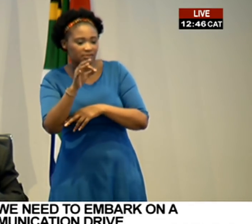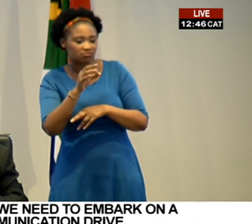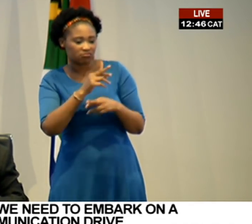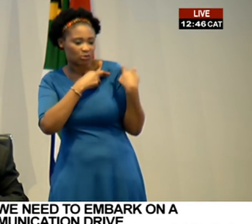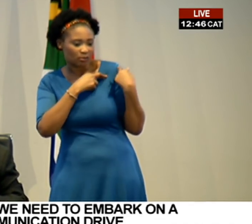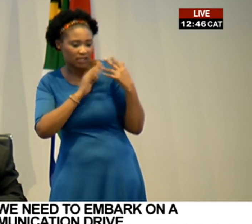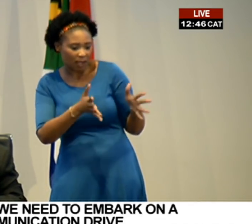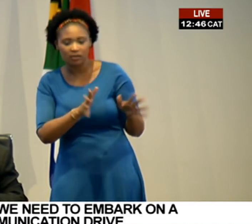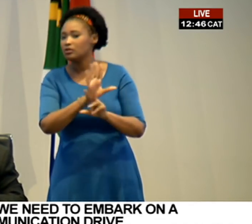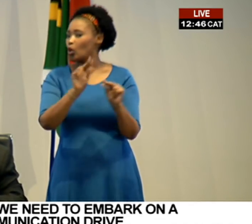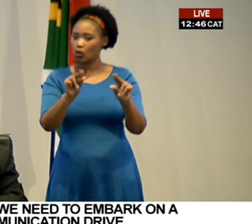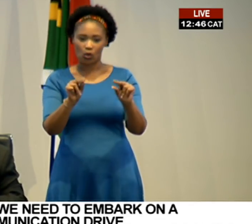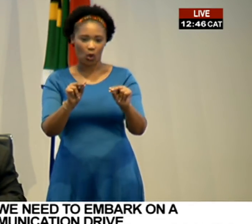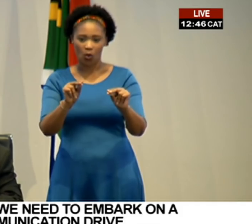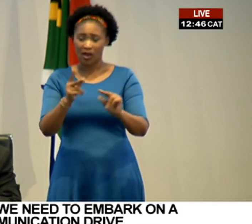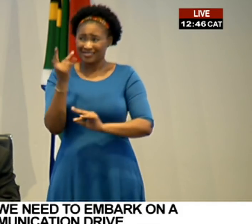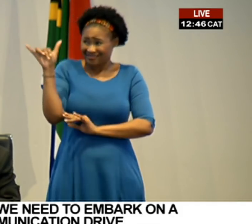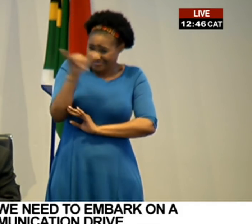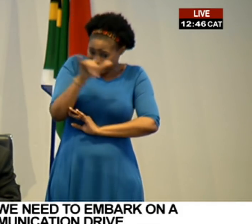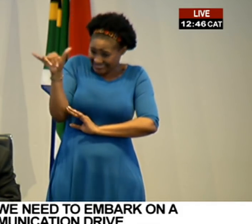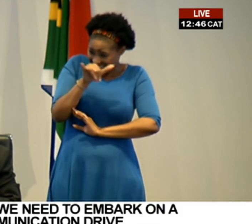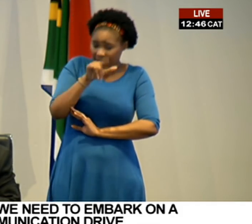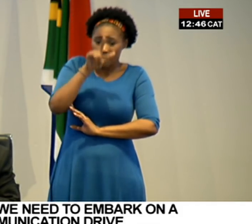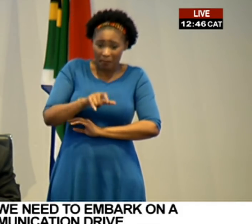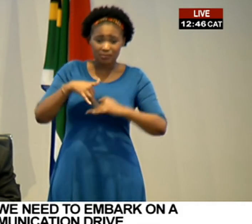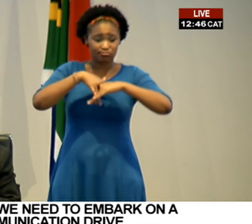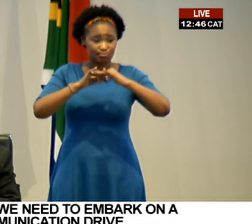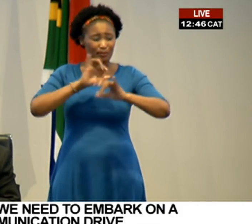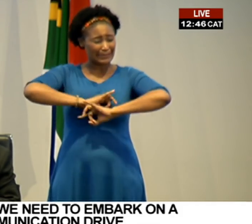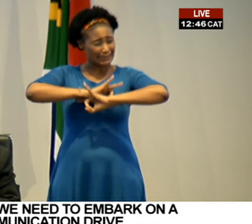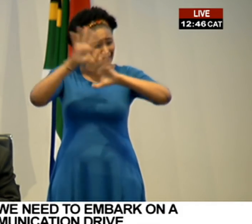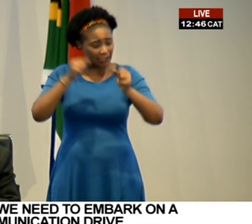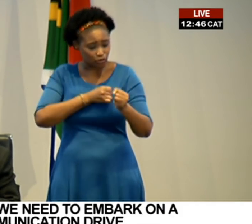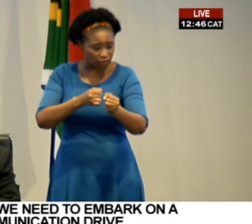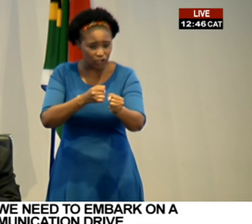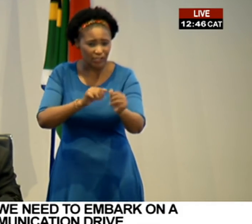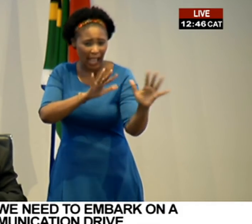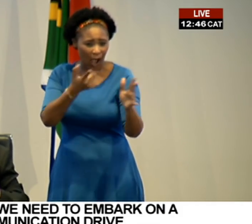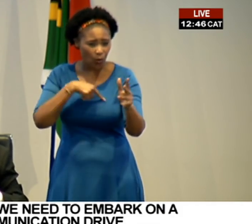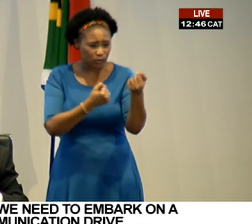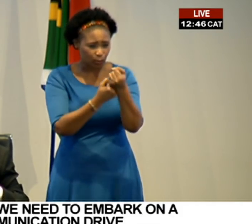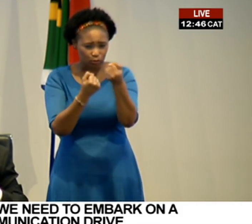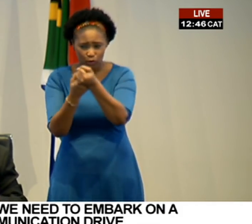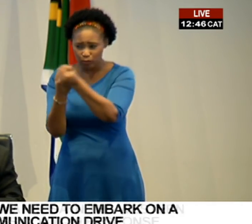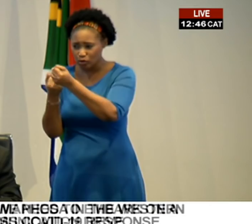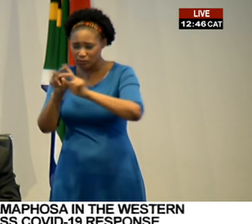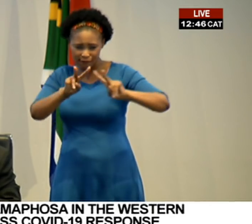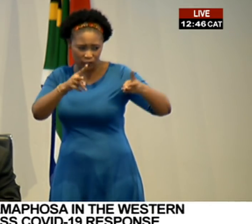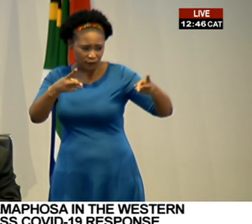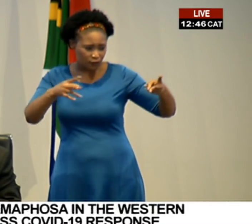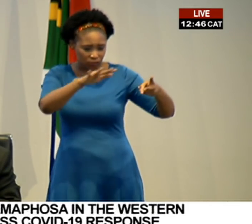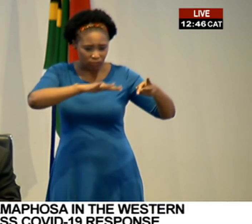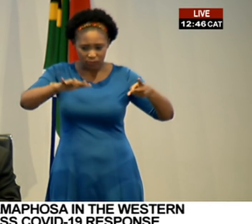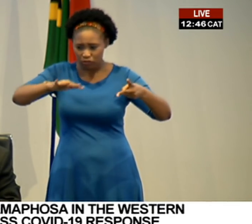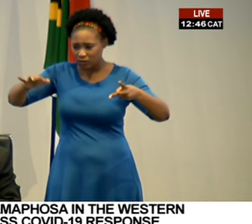clear strategies of how we are going to support the various places of employment,